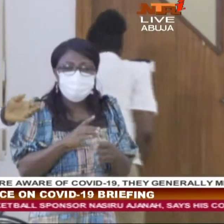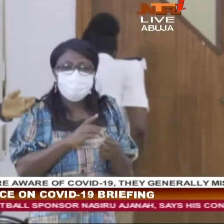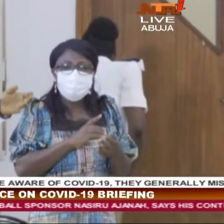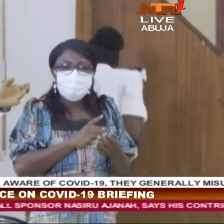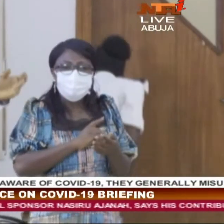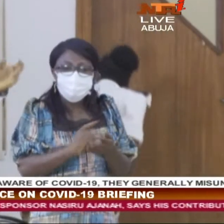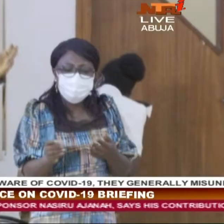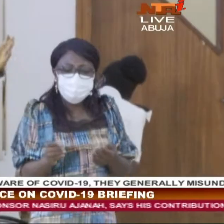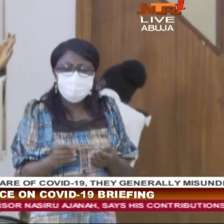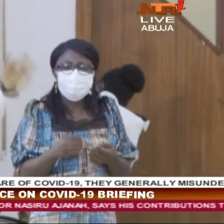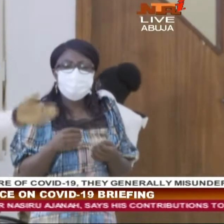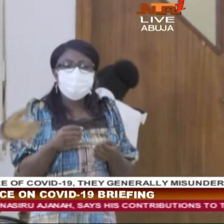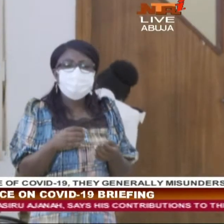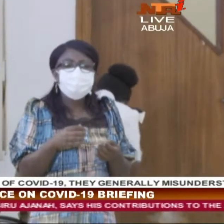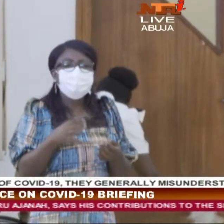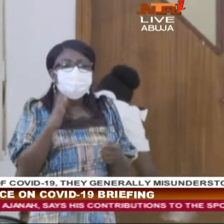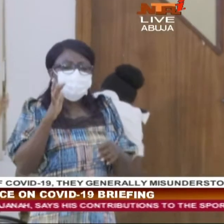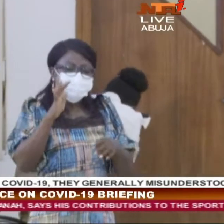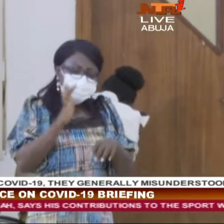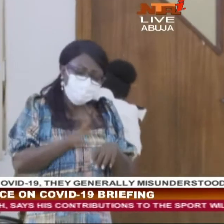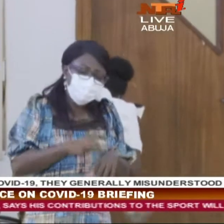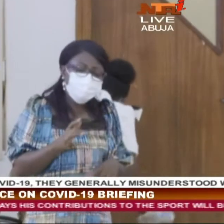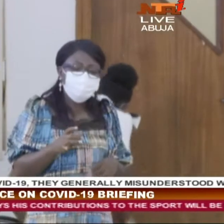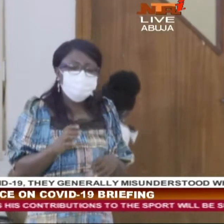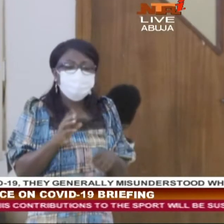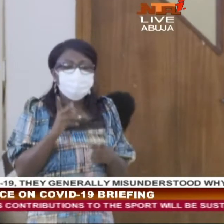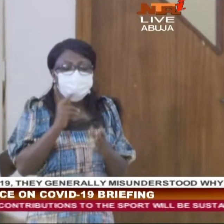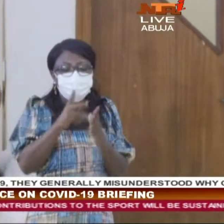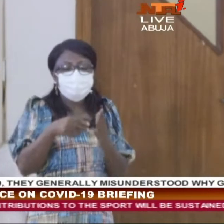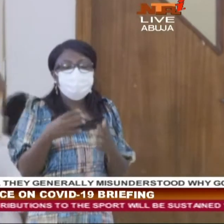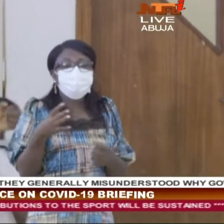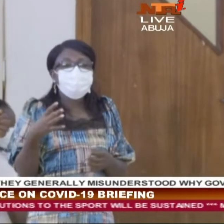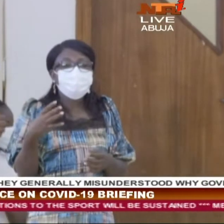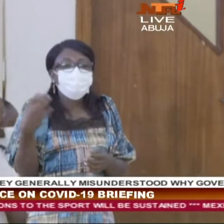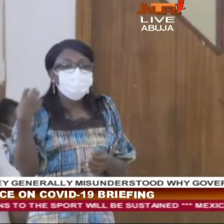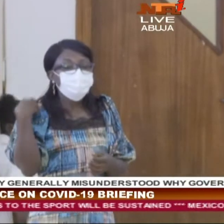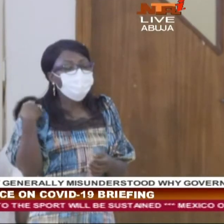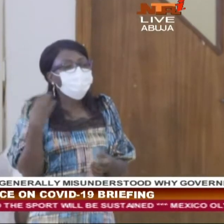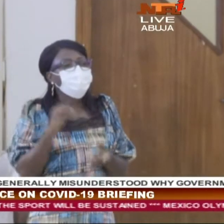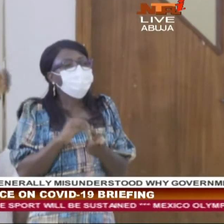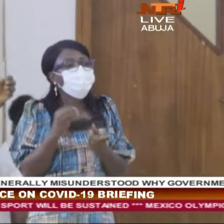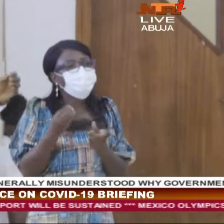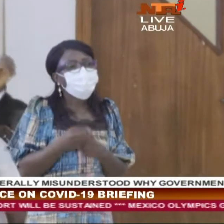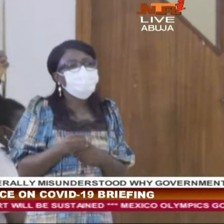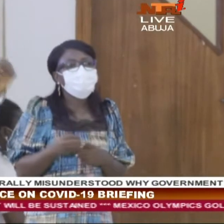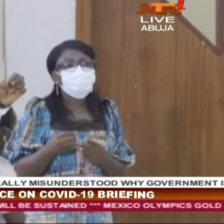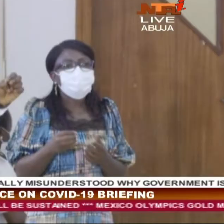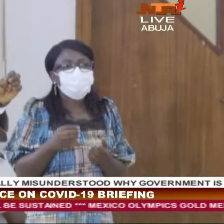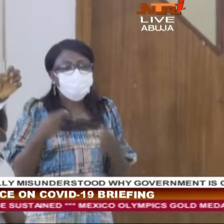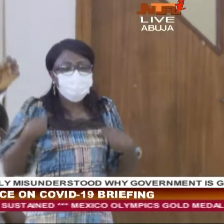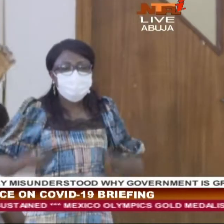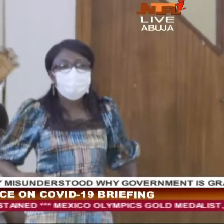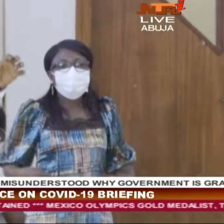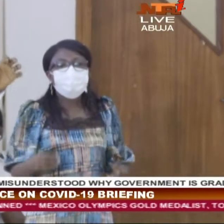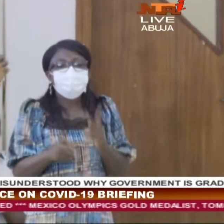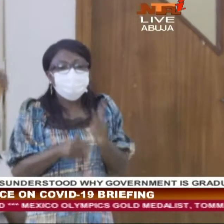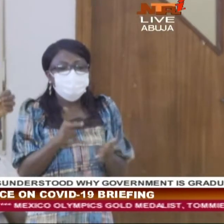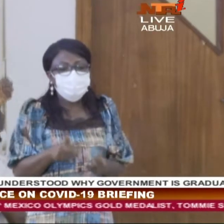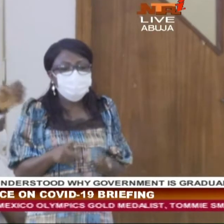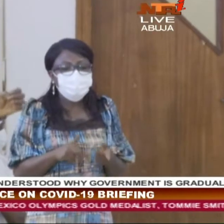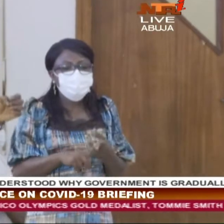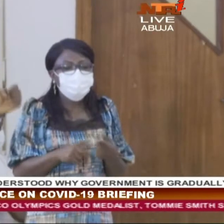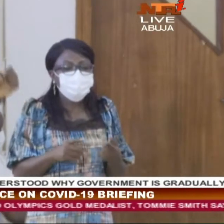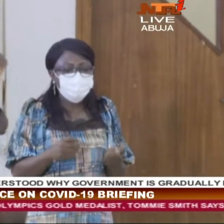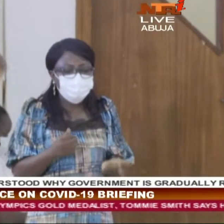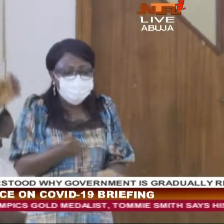health officials or the health ministry the opportunity to further enhance the opportunity that they have in